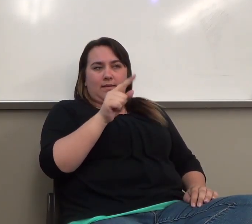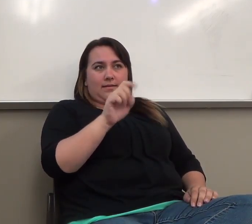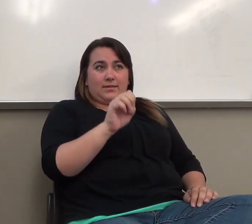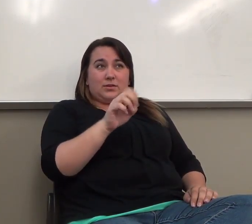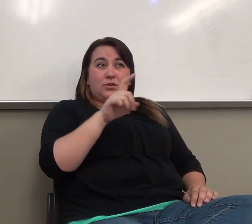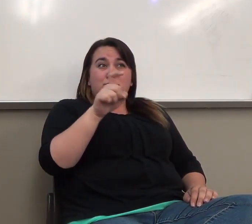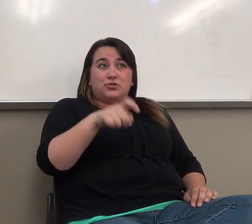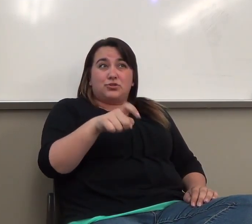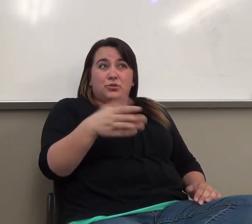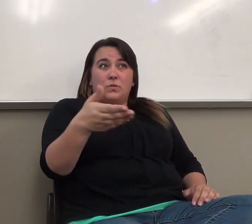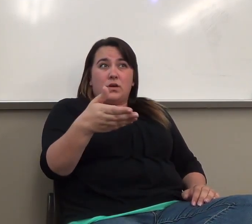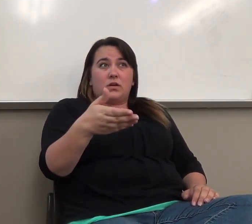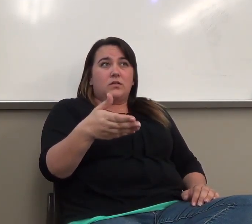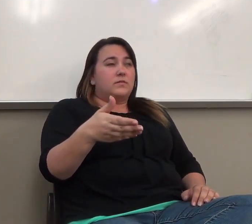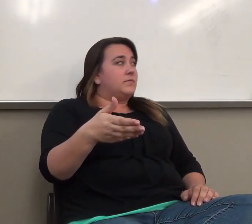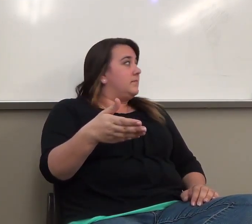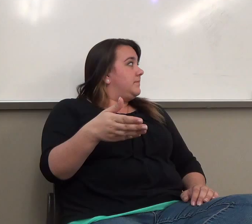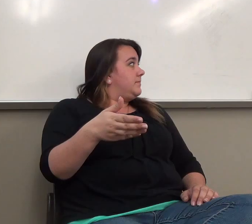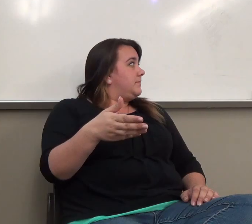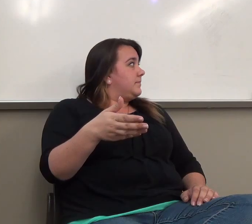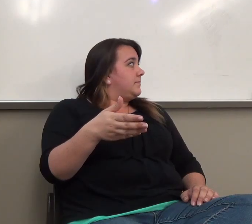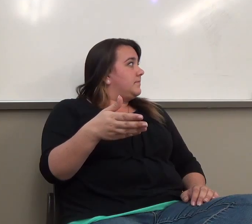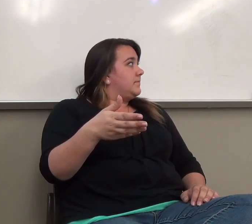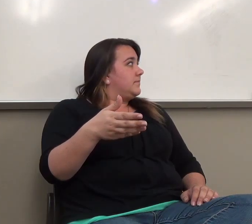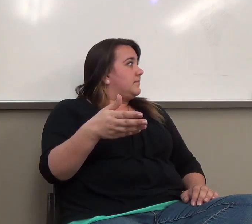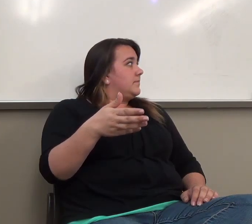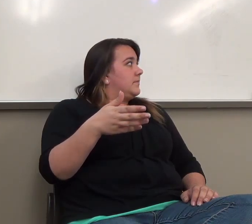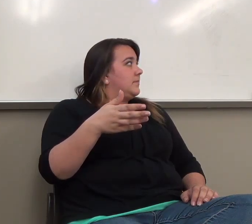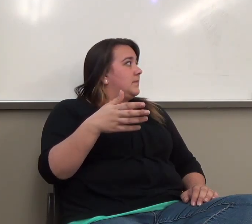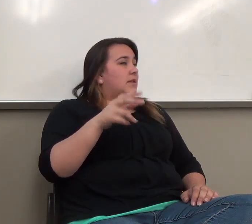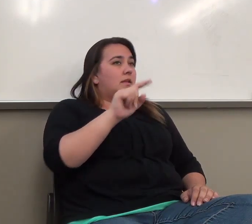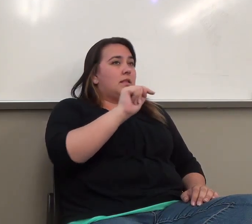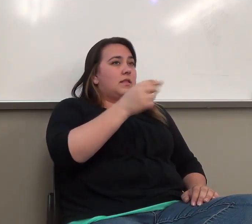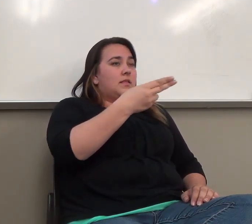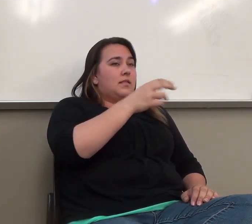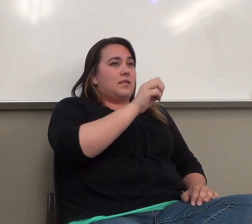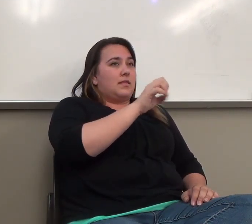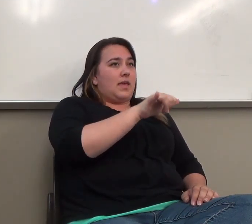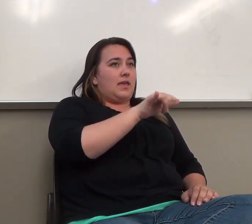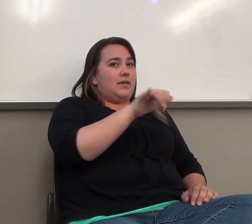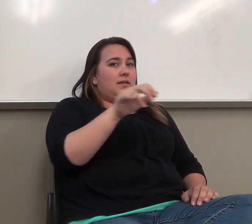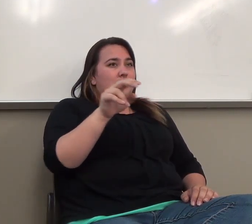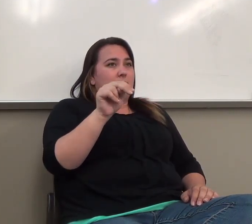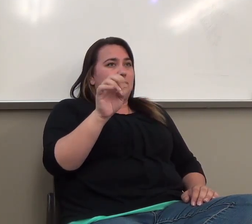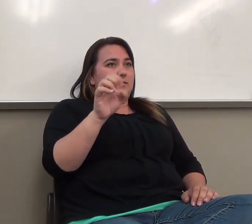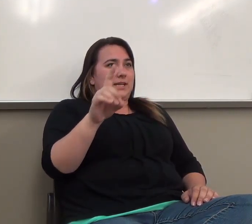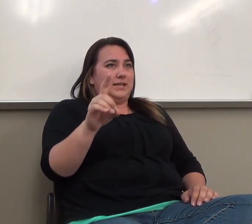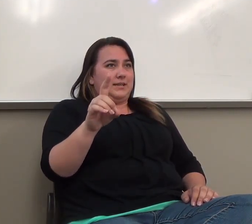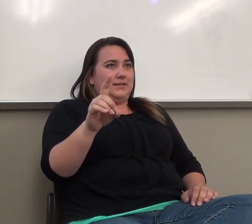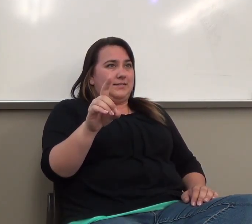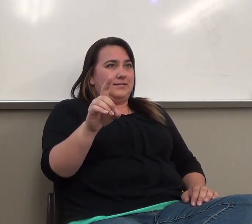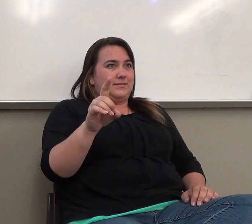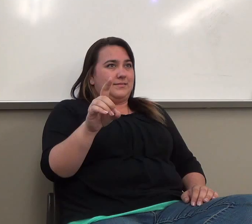to a bunch of people in a class. So everyone needs. But if you conjugate